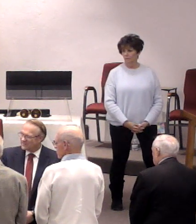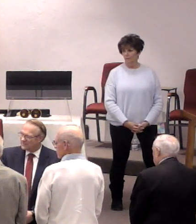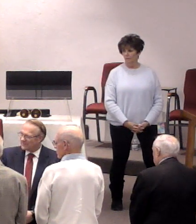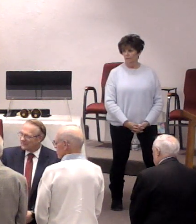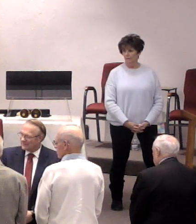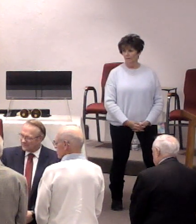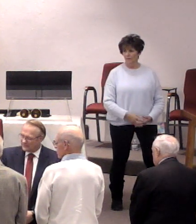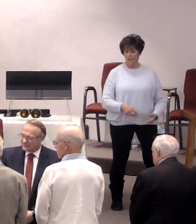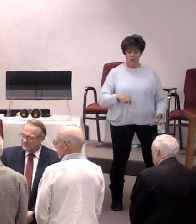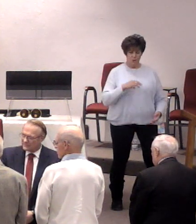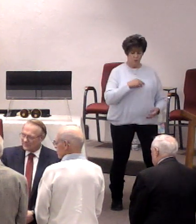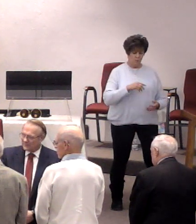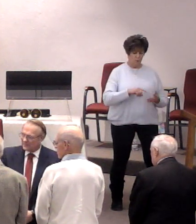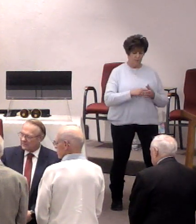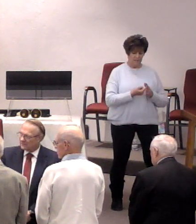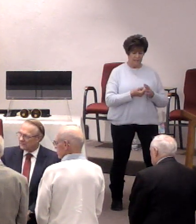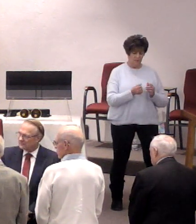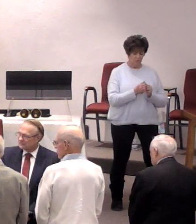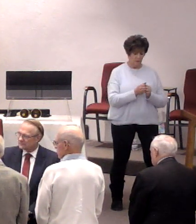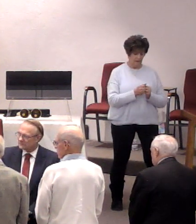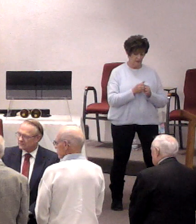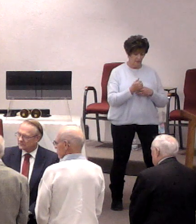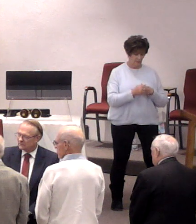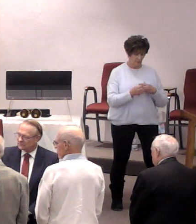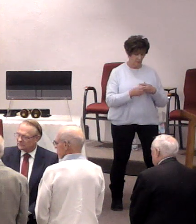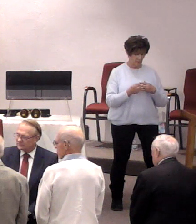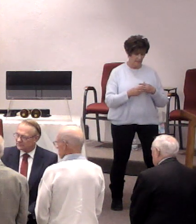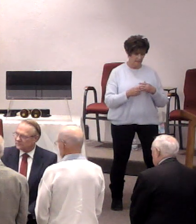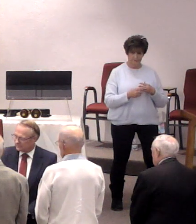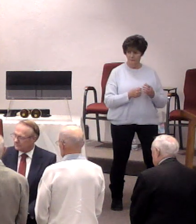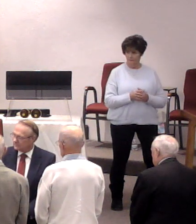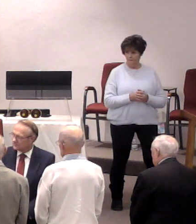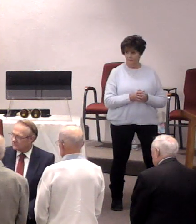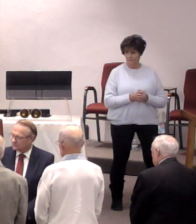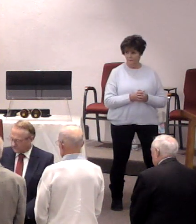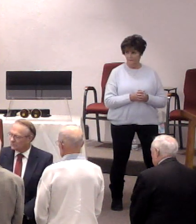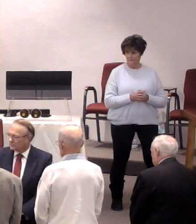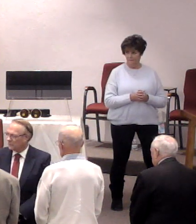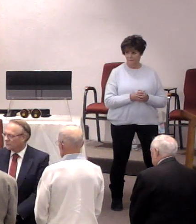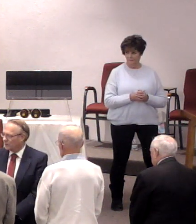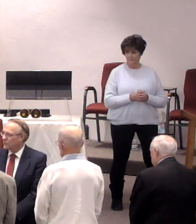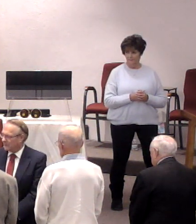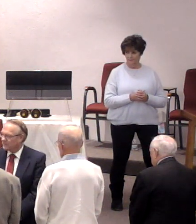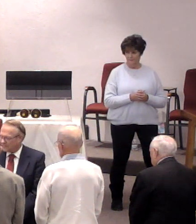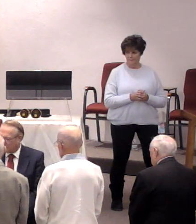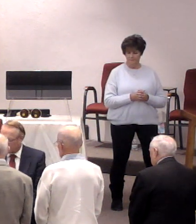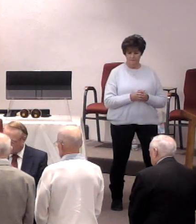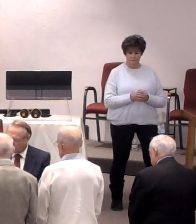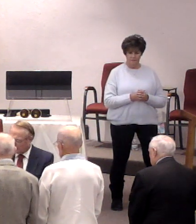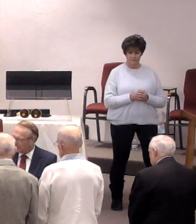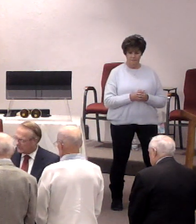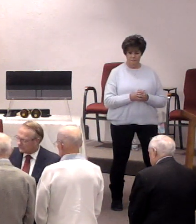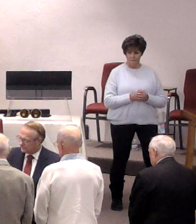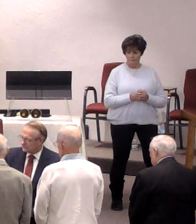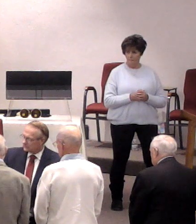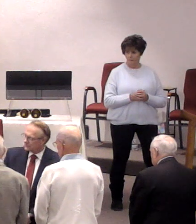the bread, of course, and we'll distribute that first, or we distribute it together. We distribute the bread first.